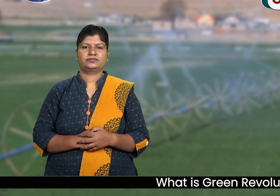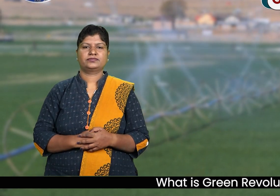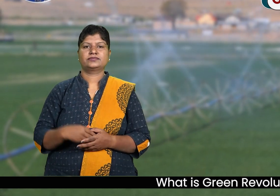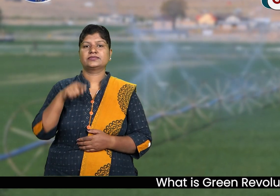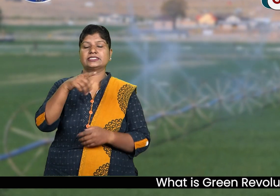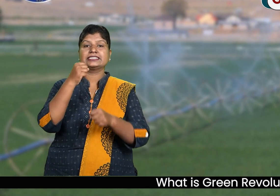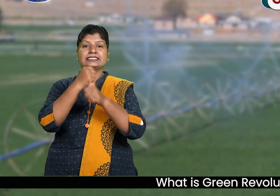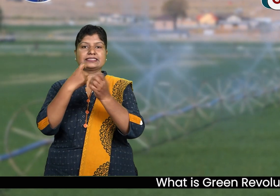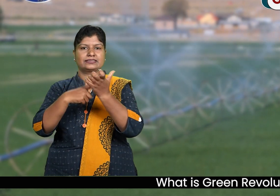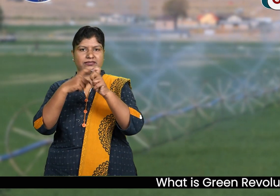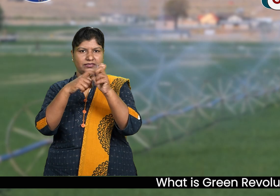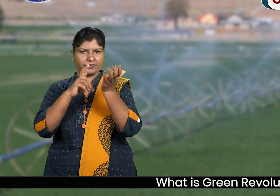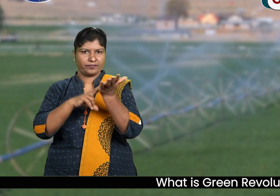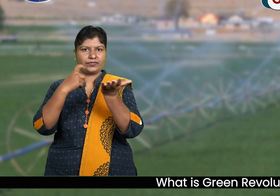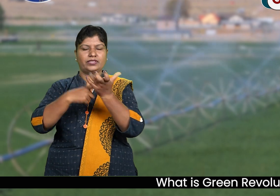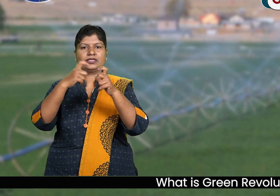What is Green Revolution?